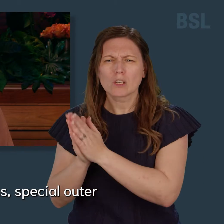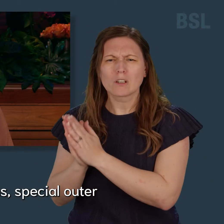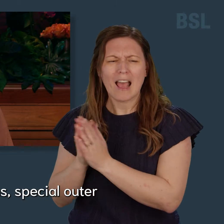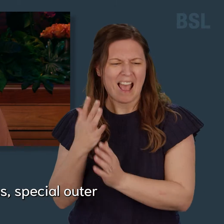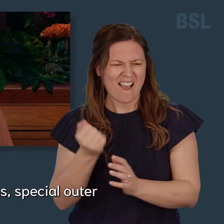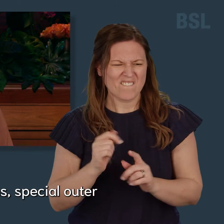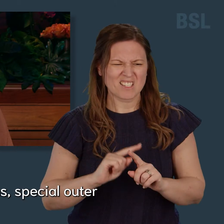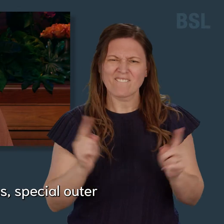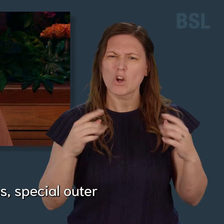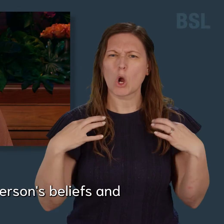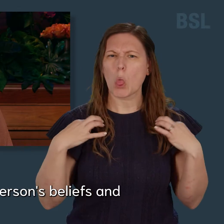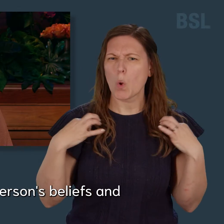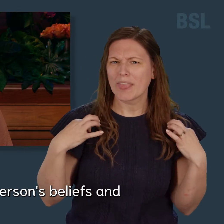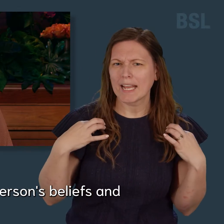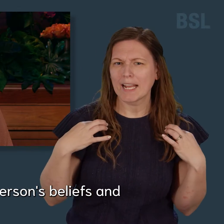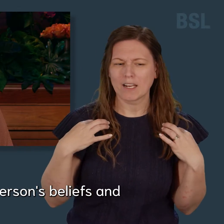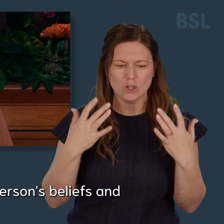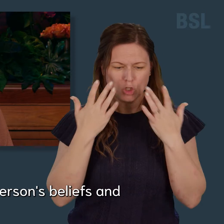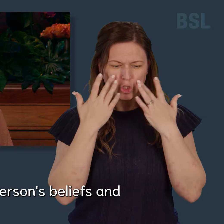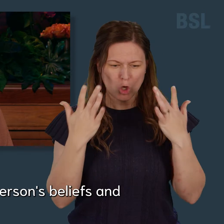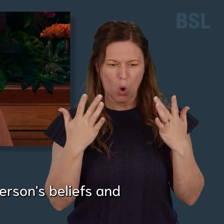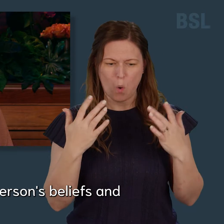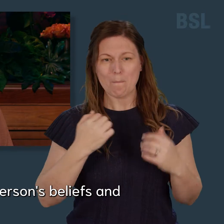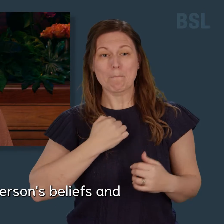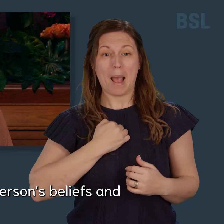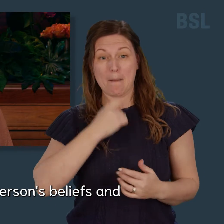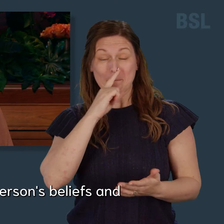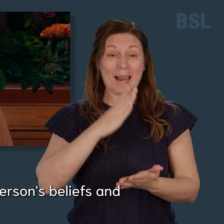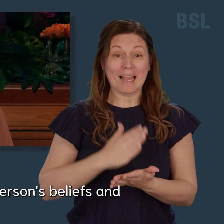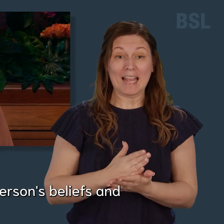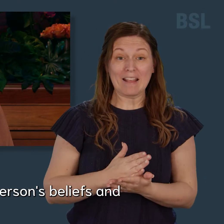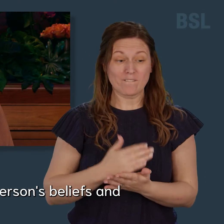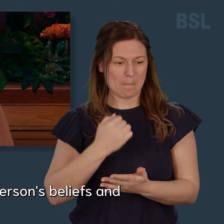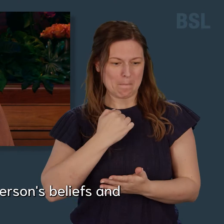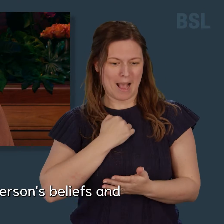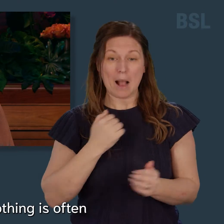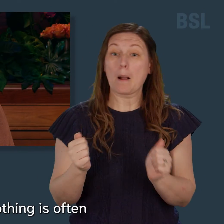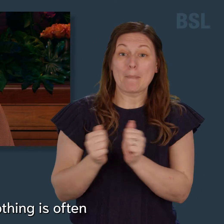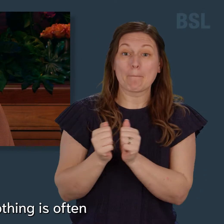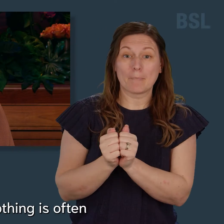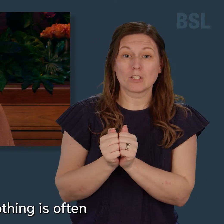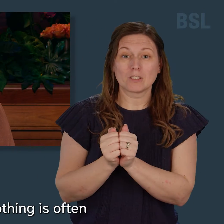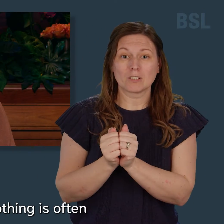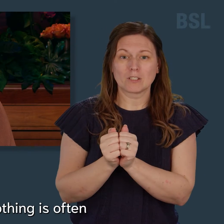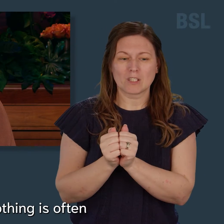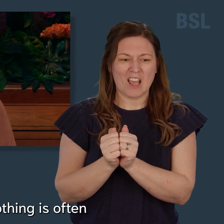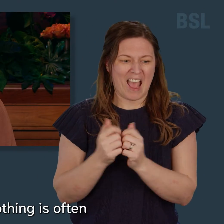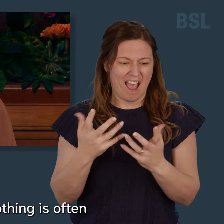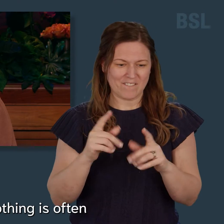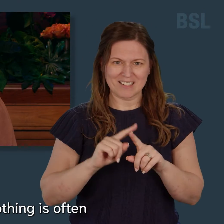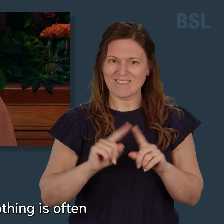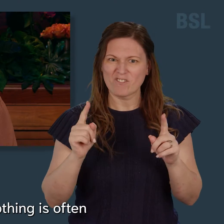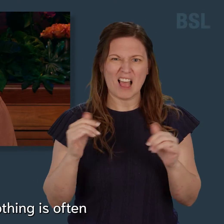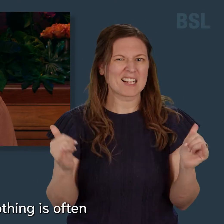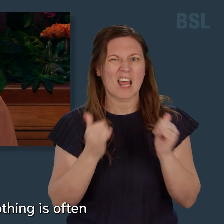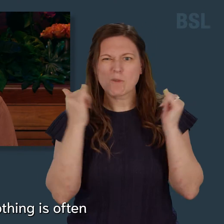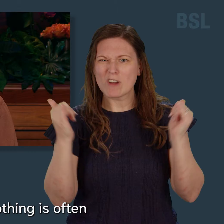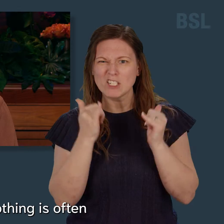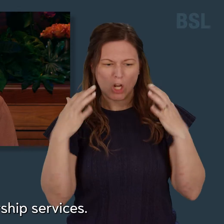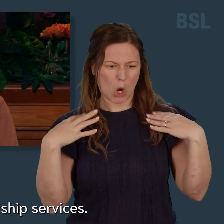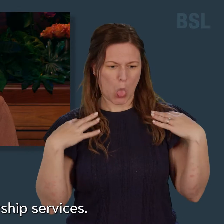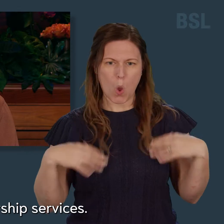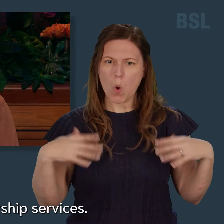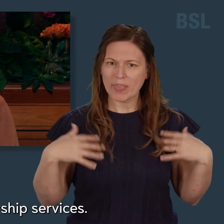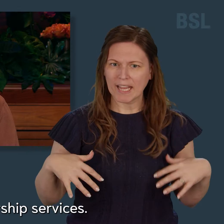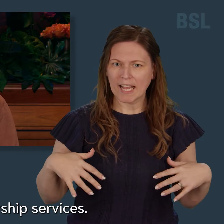traditions, special outer clothing is worn as a symbol of a person's beliefs and commitment to God, and ceremonial clothing is